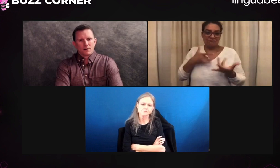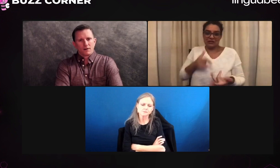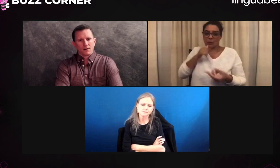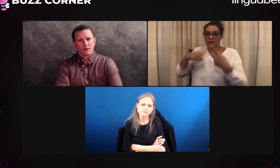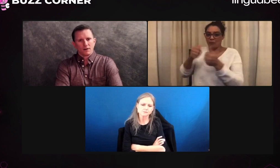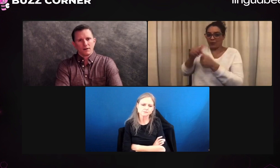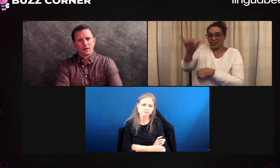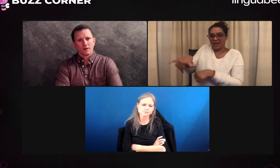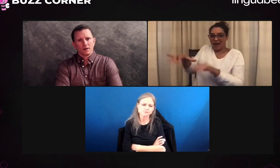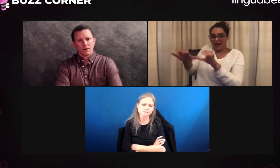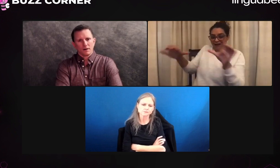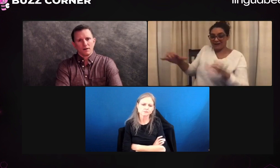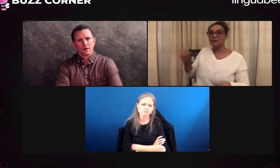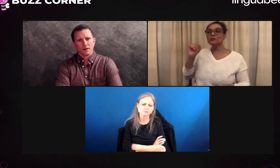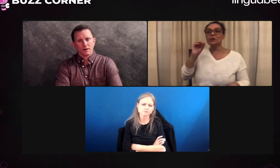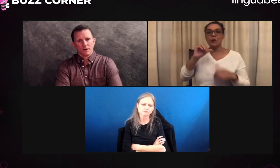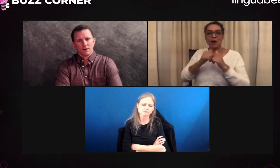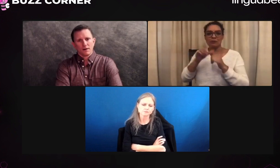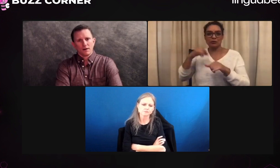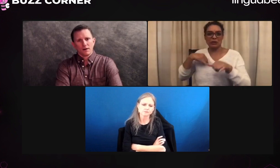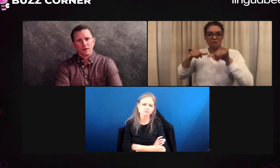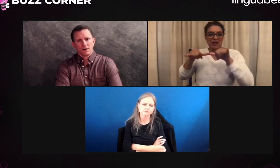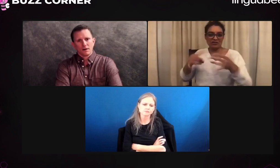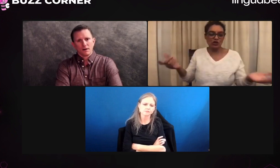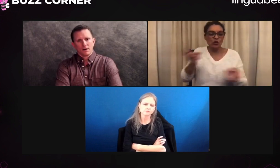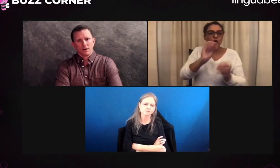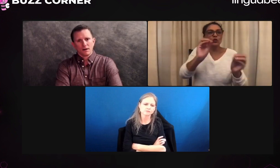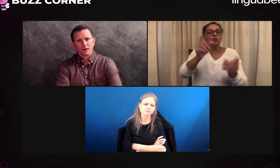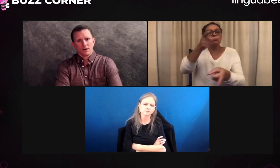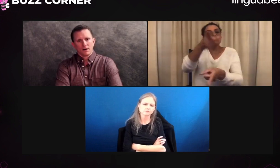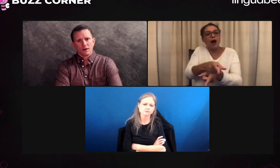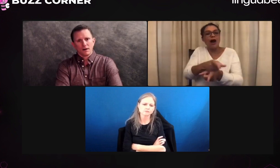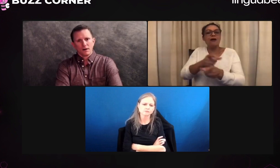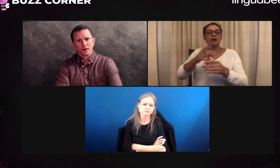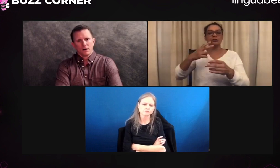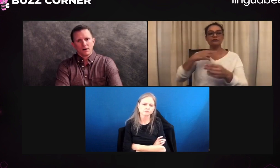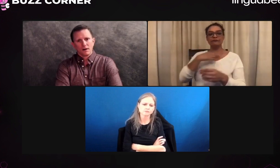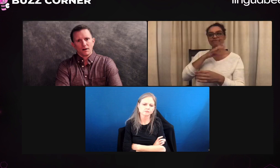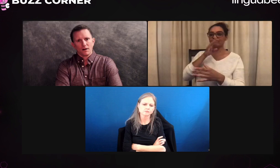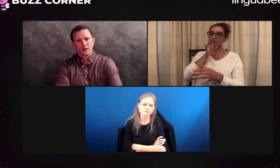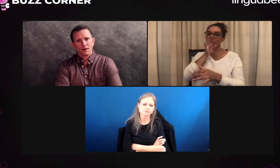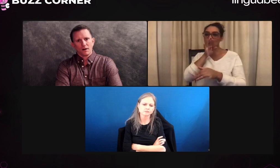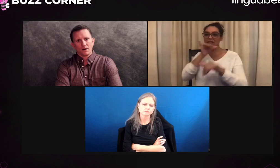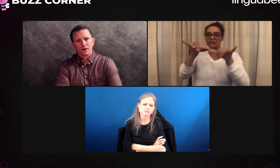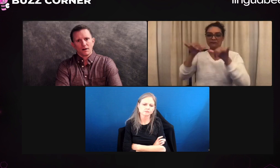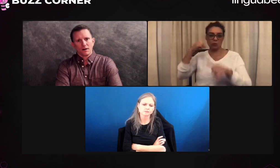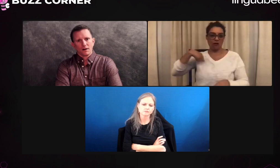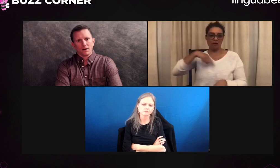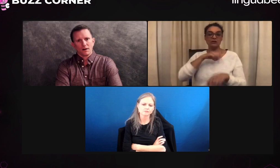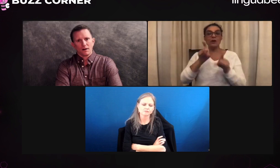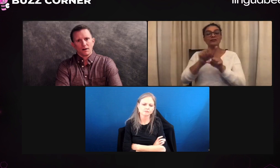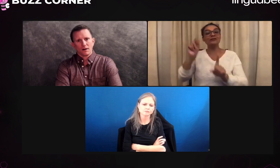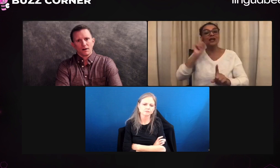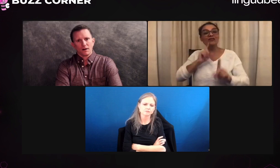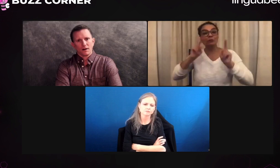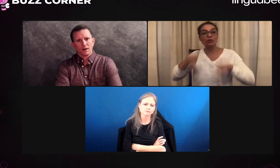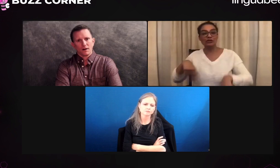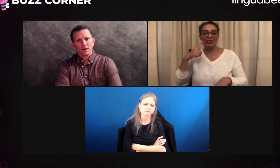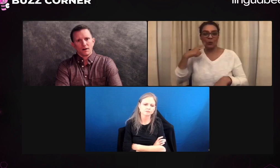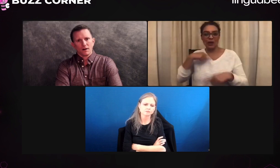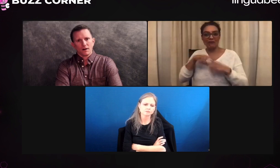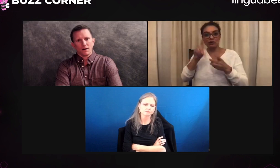the certification to know that they have that particular skill set for the medical field. So there's